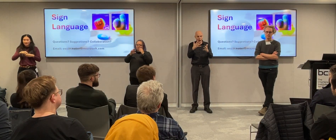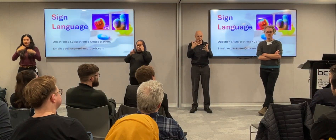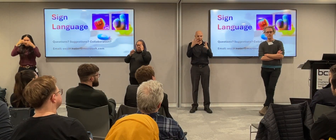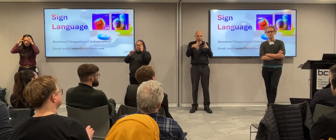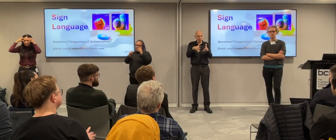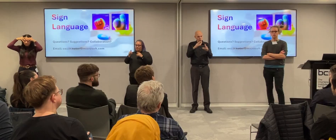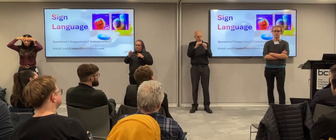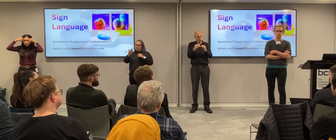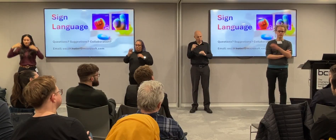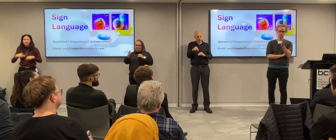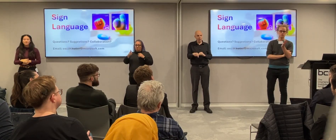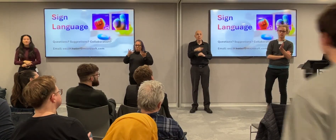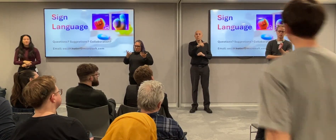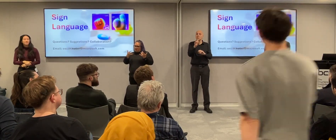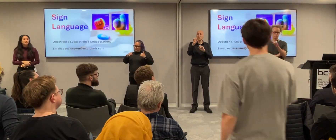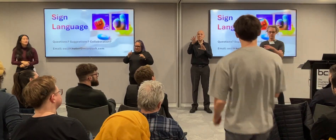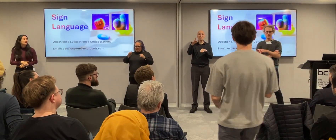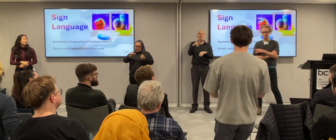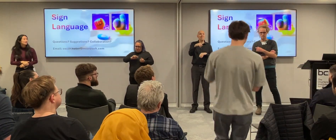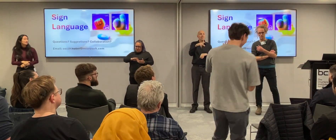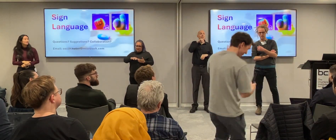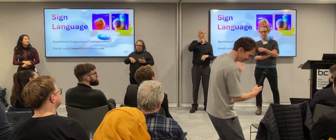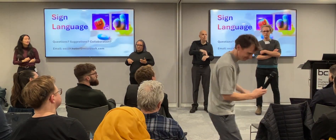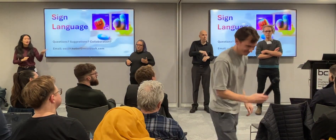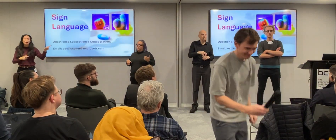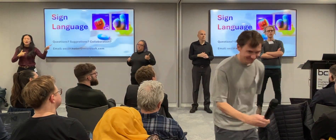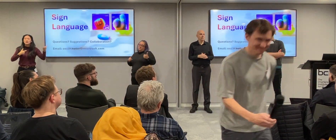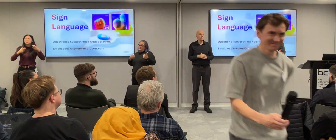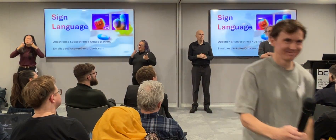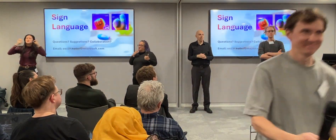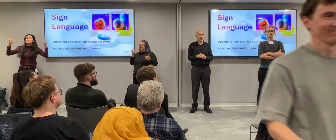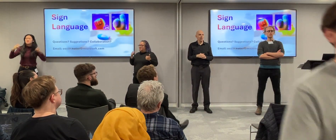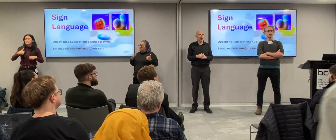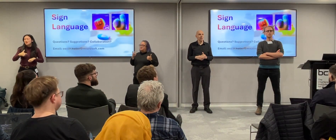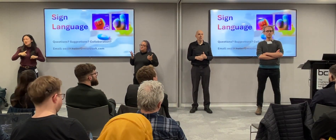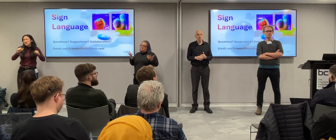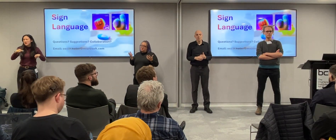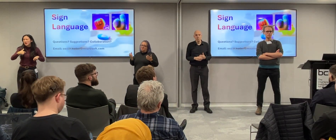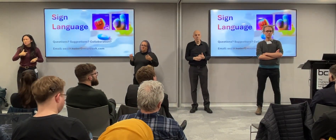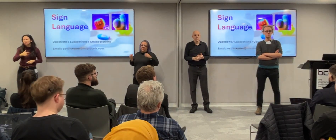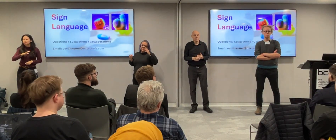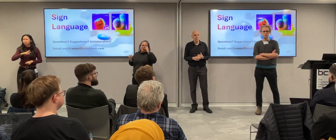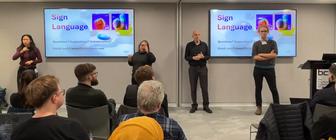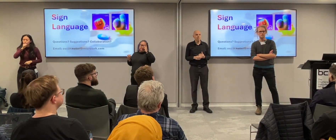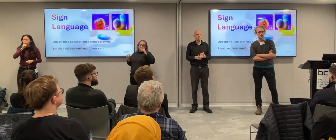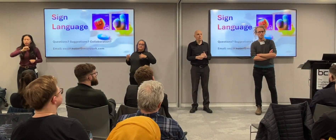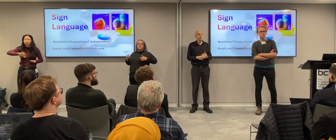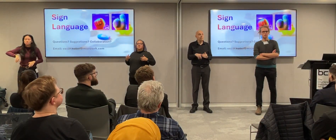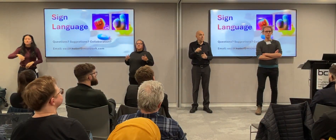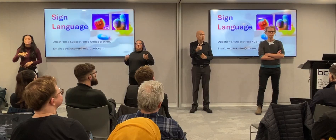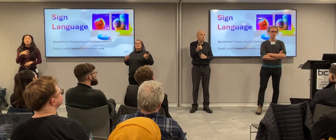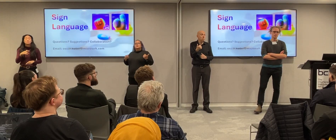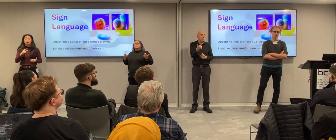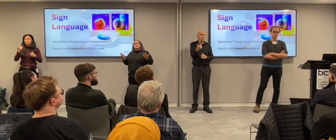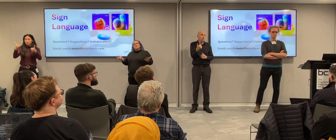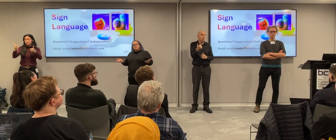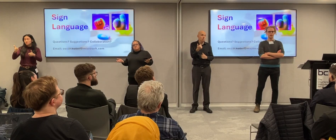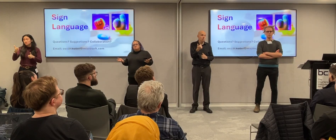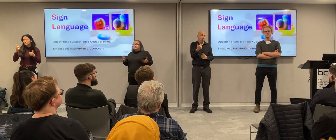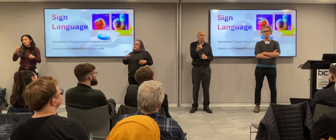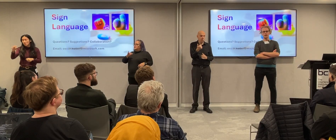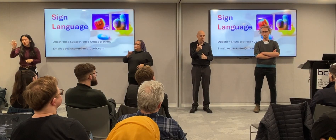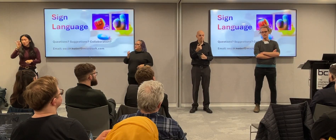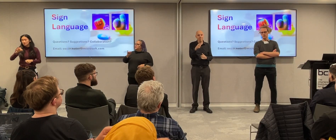Yeah, that's a good question. I can just speak up. That's fine. I think I speak up. So that's a good question. So the